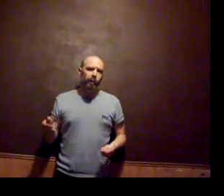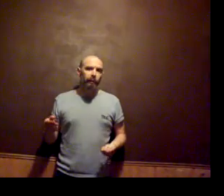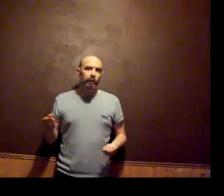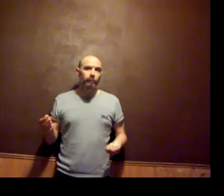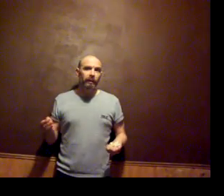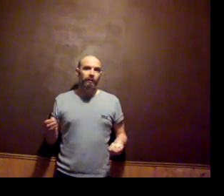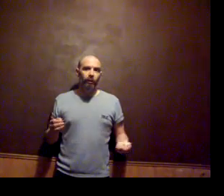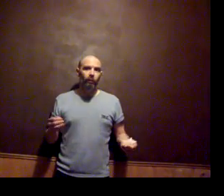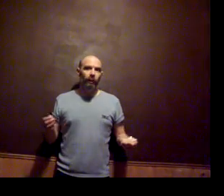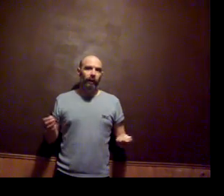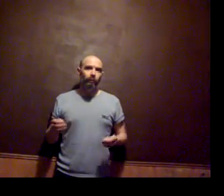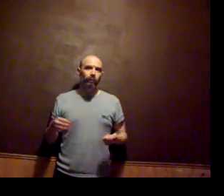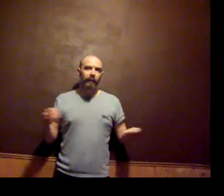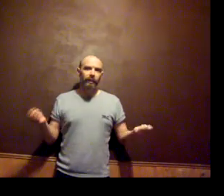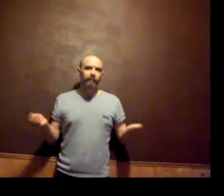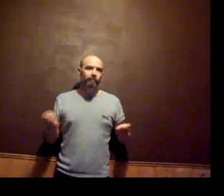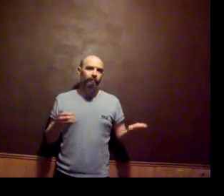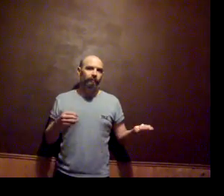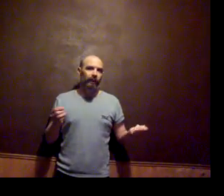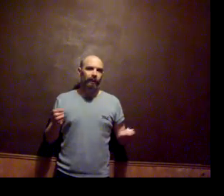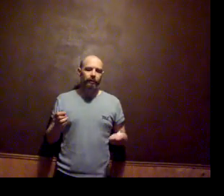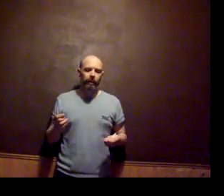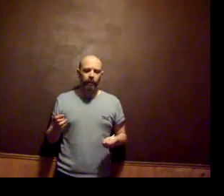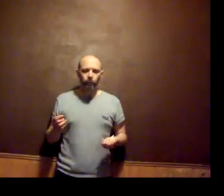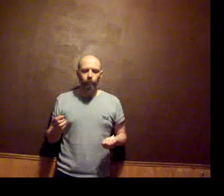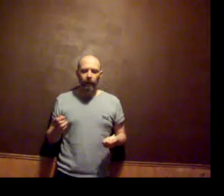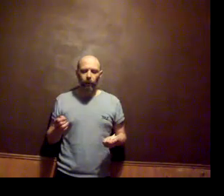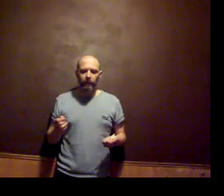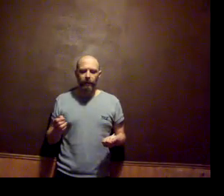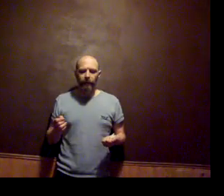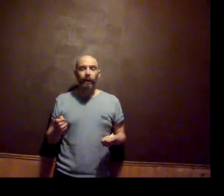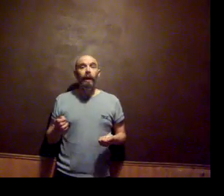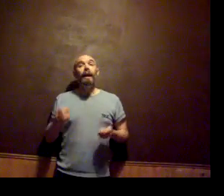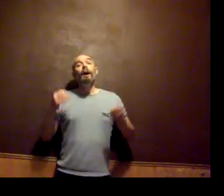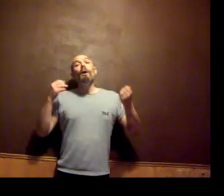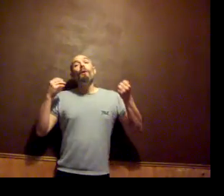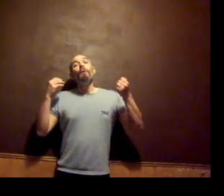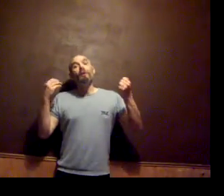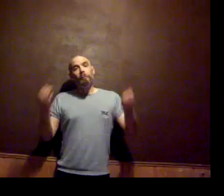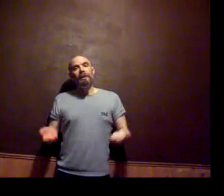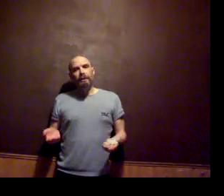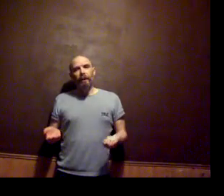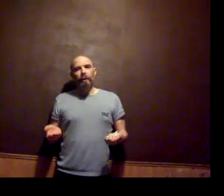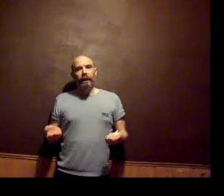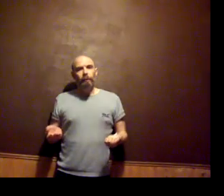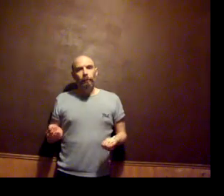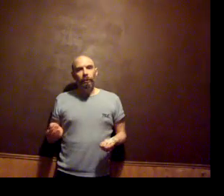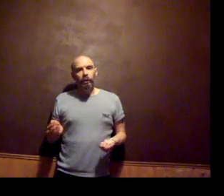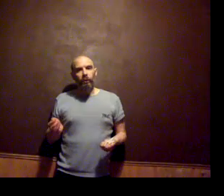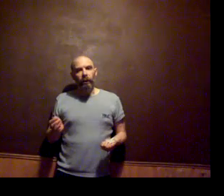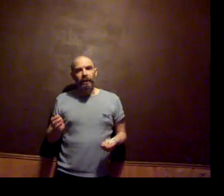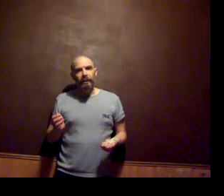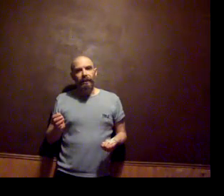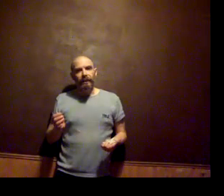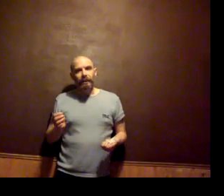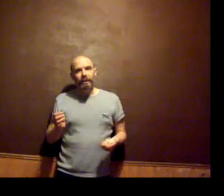much means the whole Al Franken thing is going to go by the wayside. Which means that I'm going to have my political rant and not